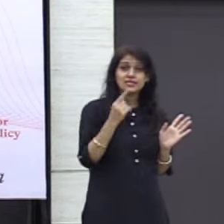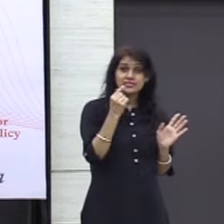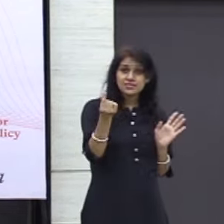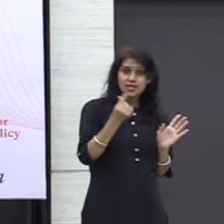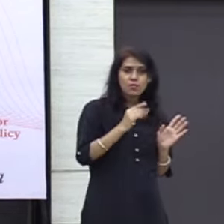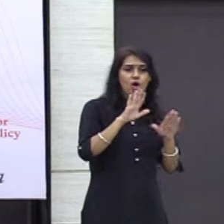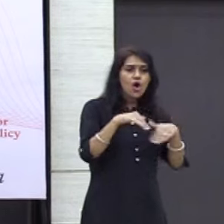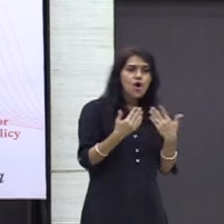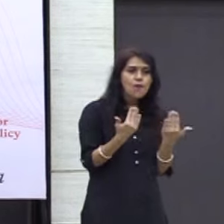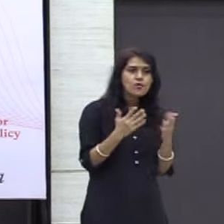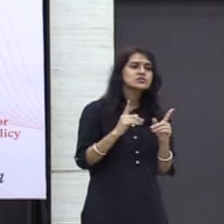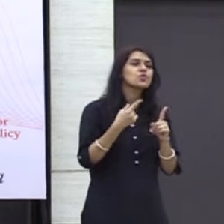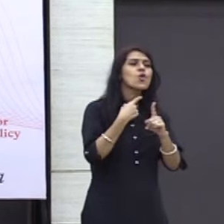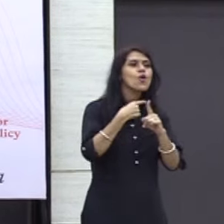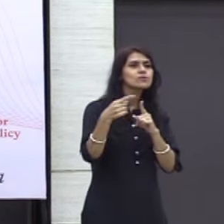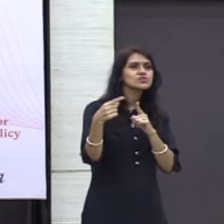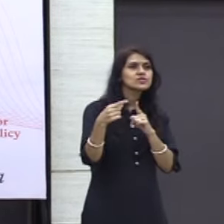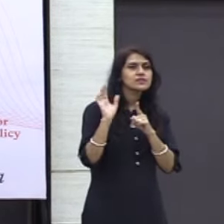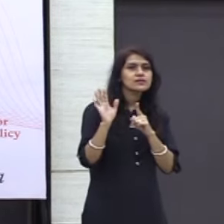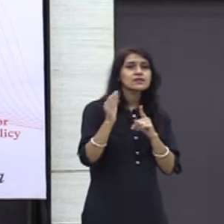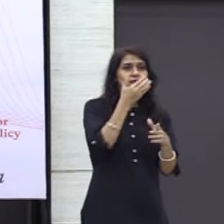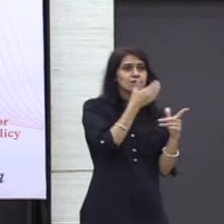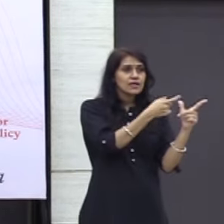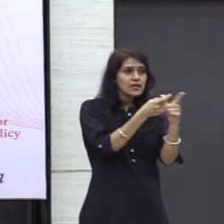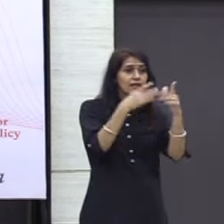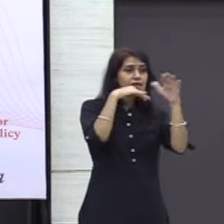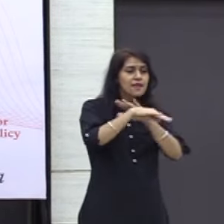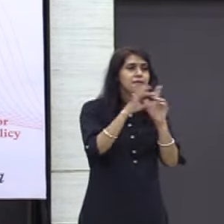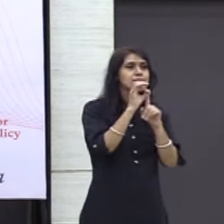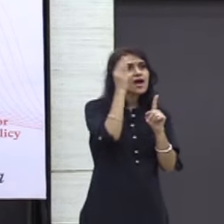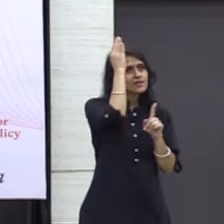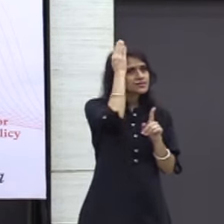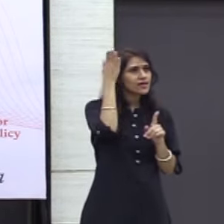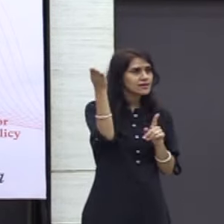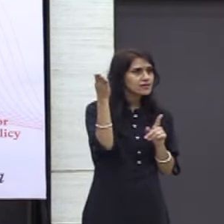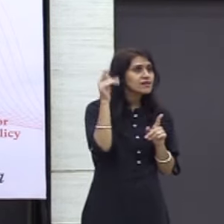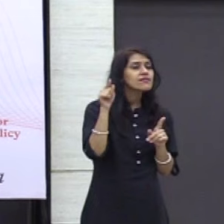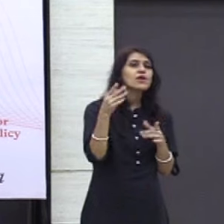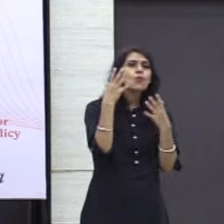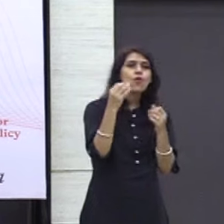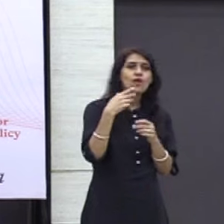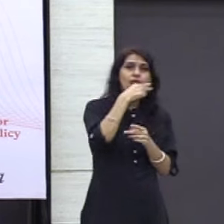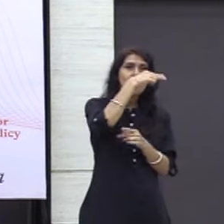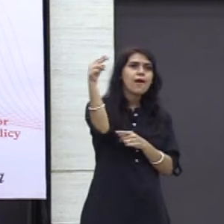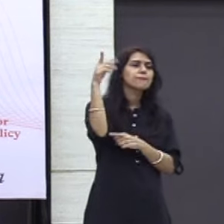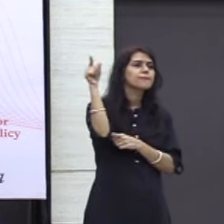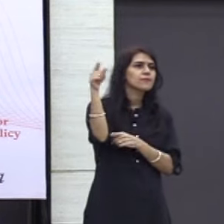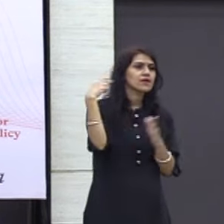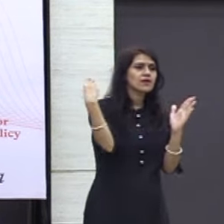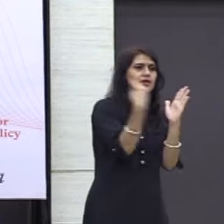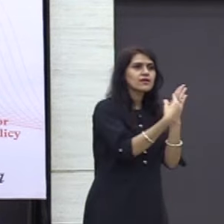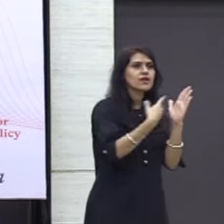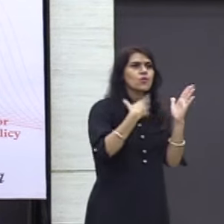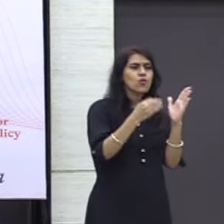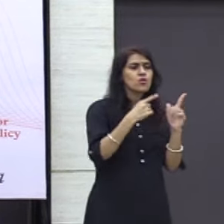you possibly object? Because if there are terrorists in Pakistan and I want to name him, why should